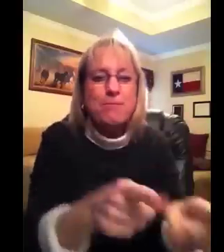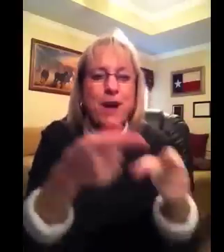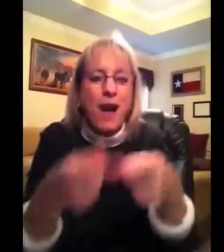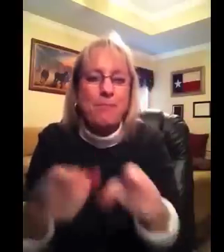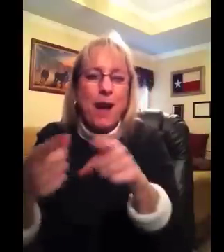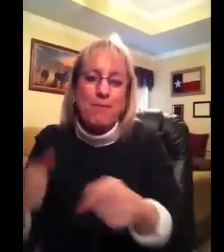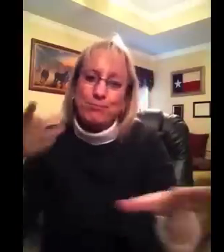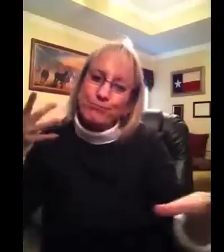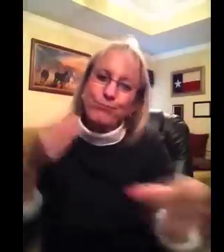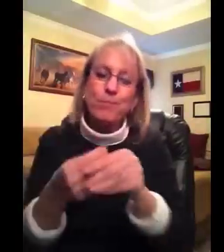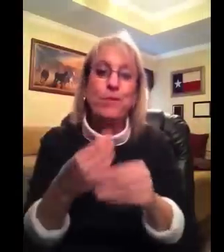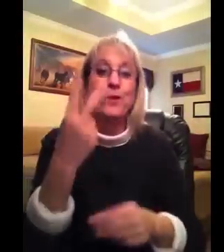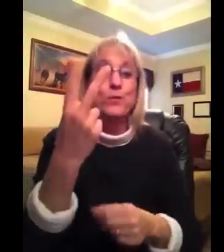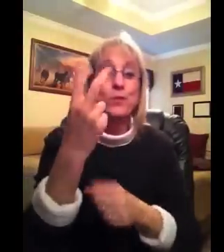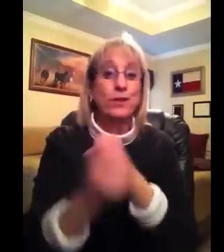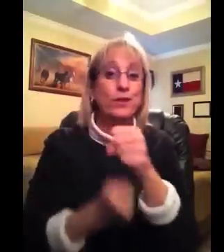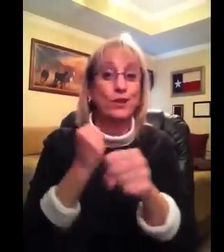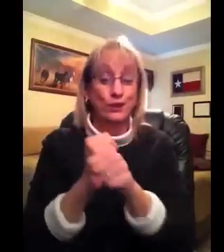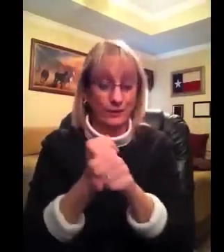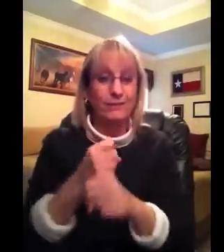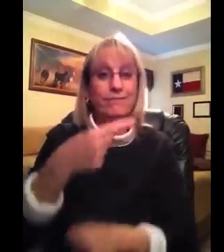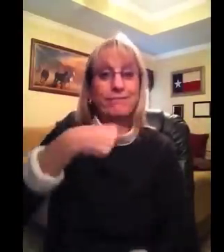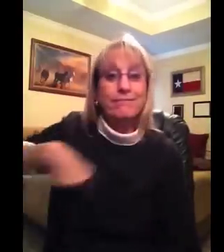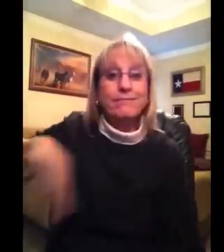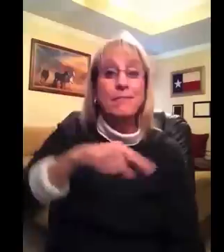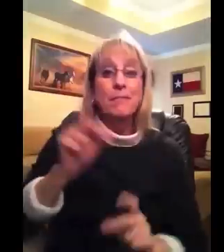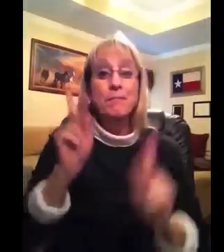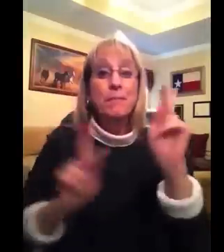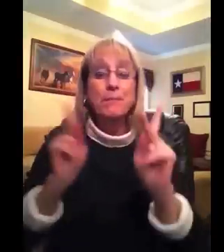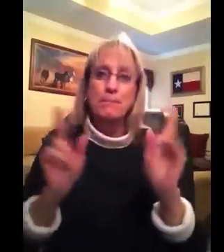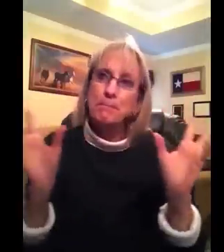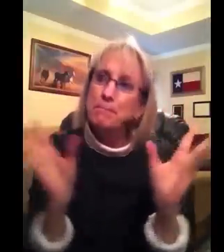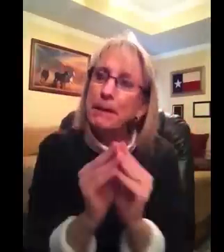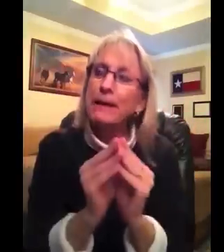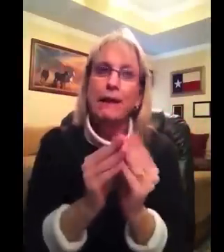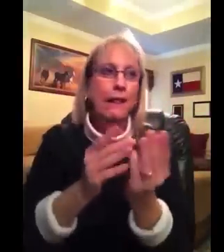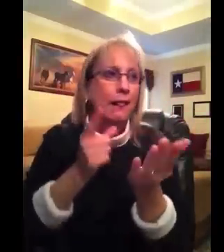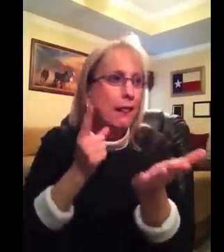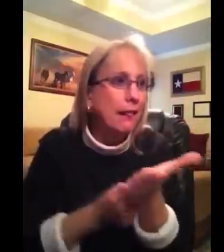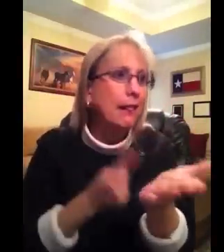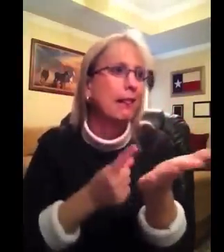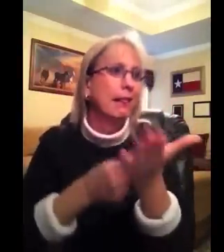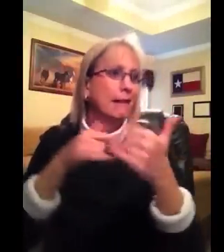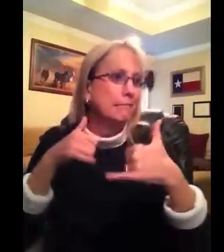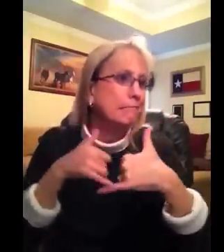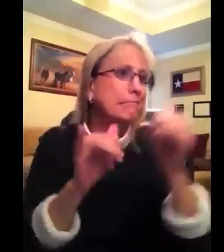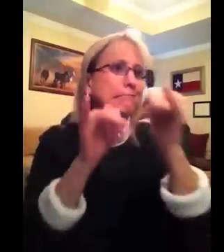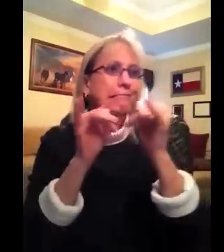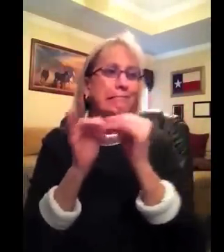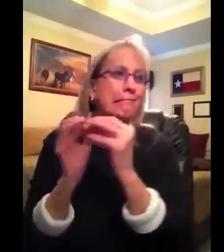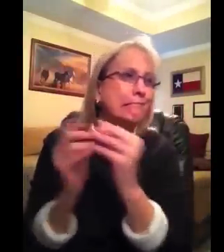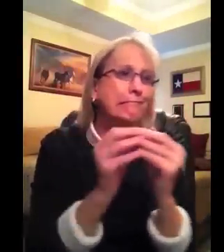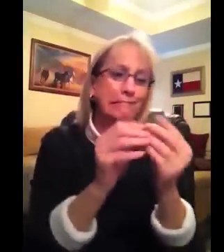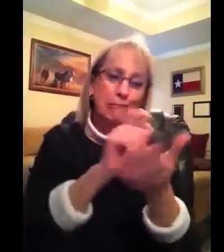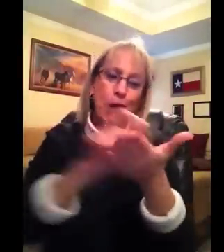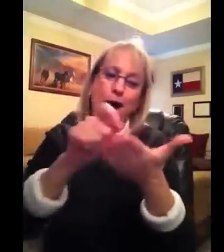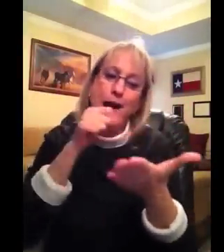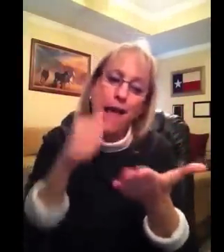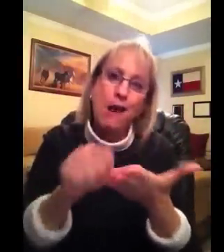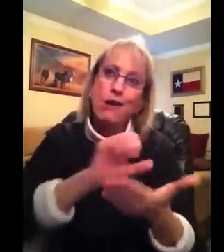First of all, let me briefly summarize the history of all the hard work and process over the past 2 years